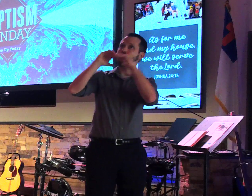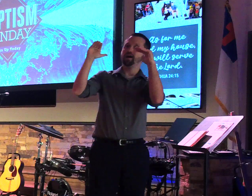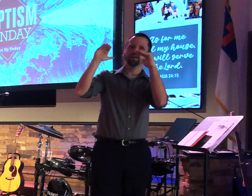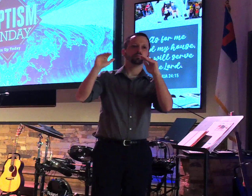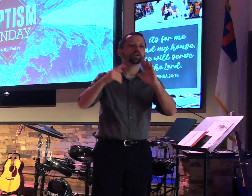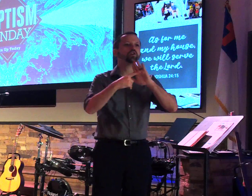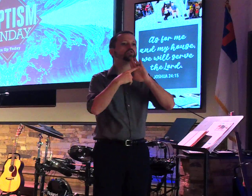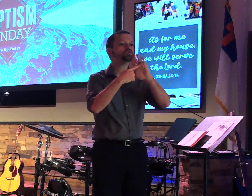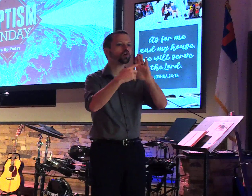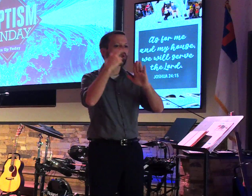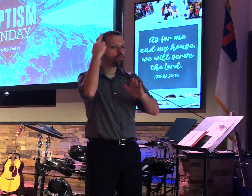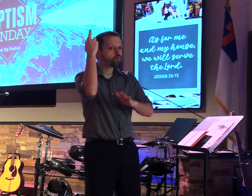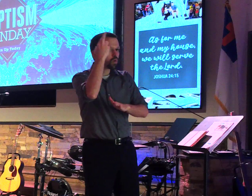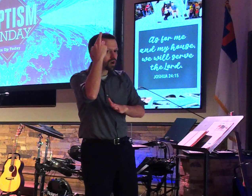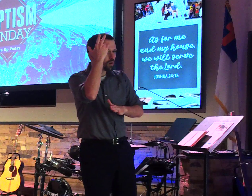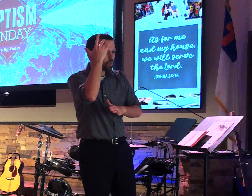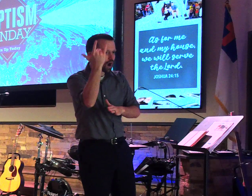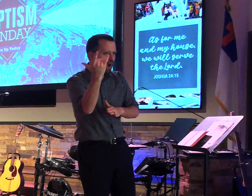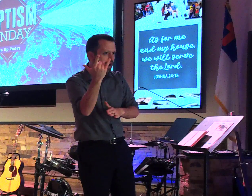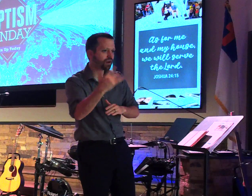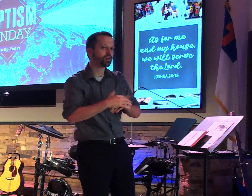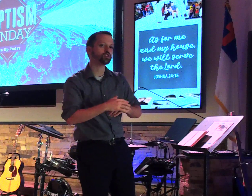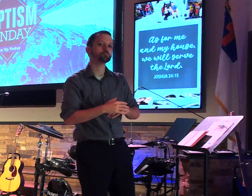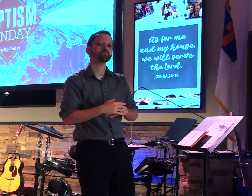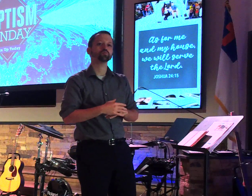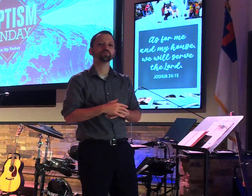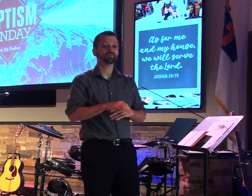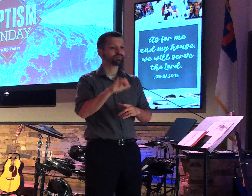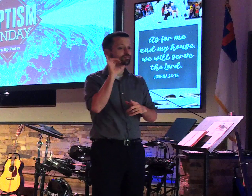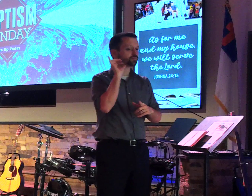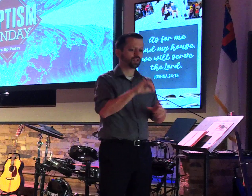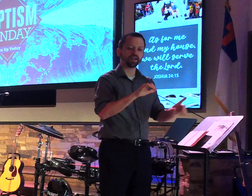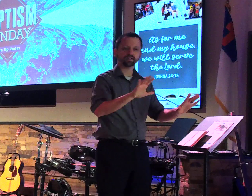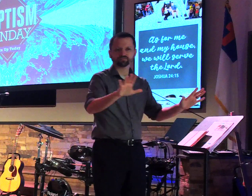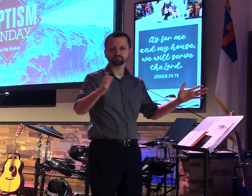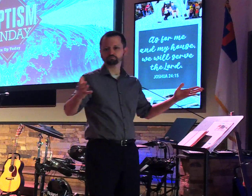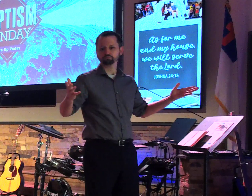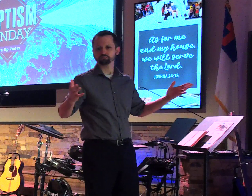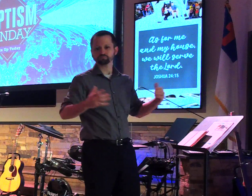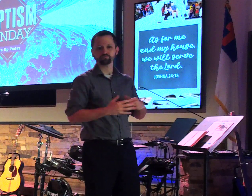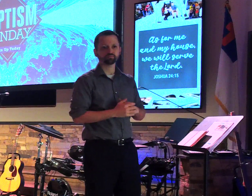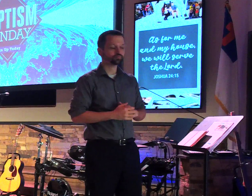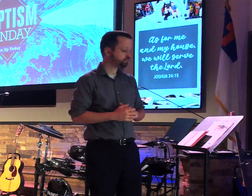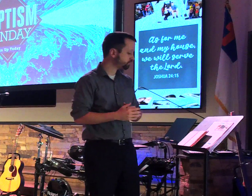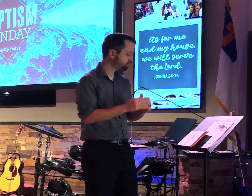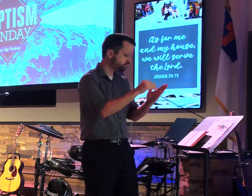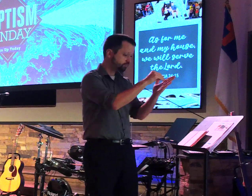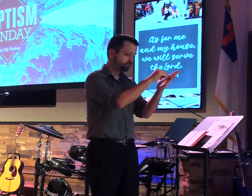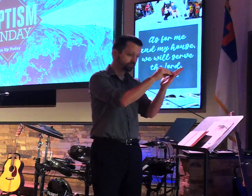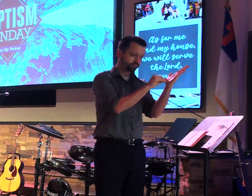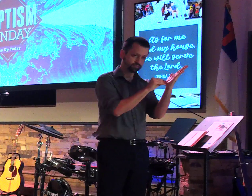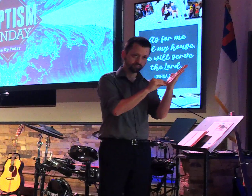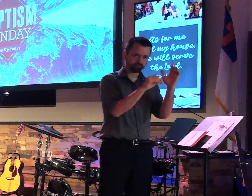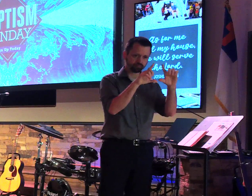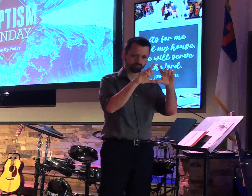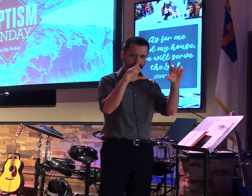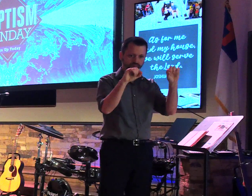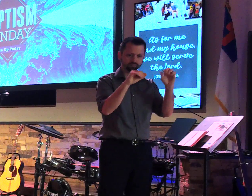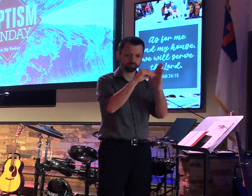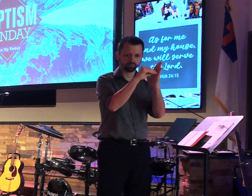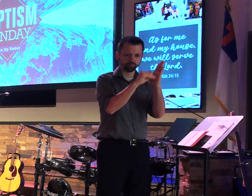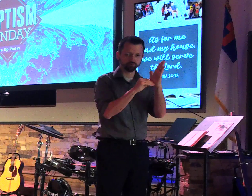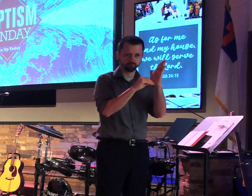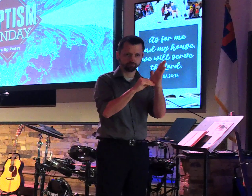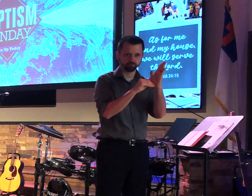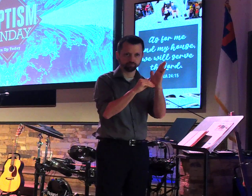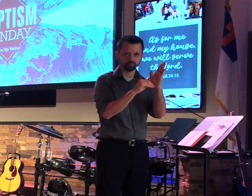why that is. So anyway, that's great. Just fill that out, fill out the card, and then drop